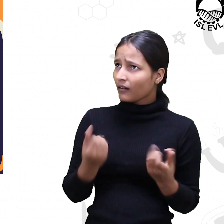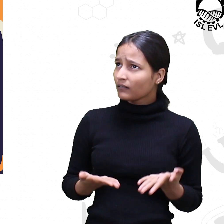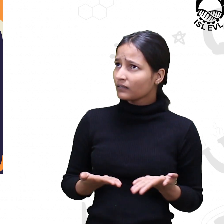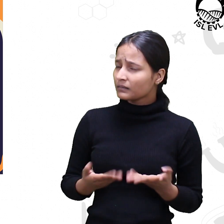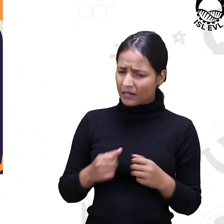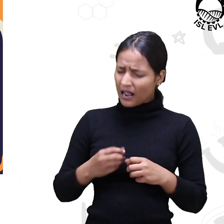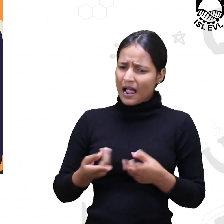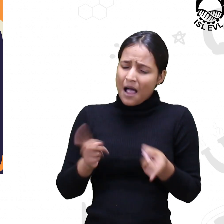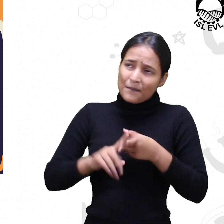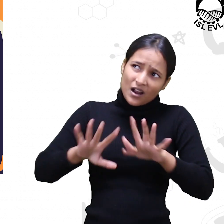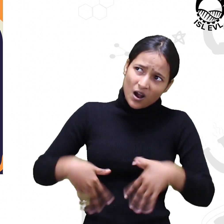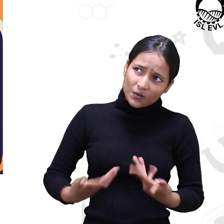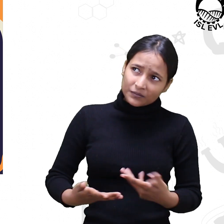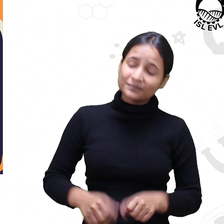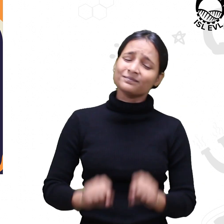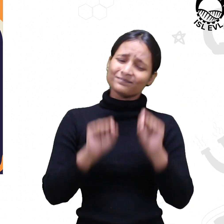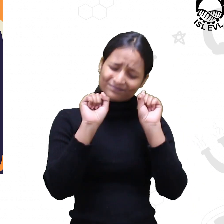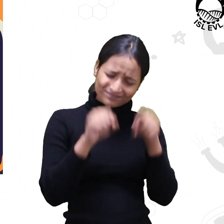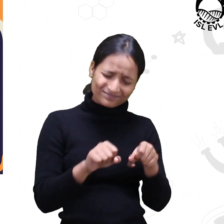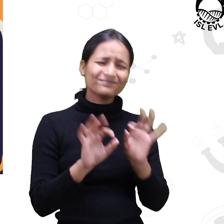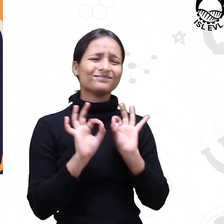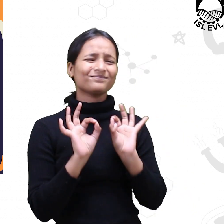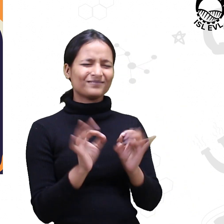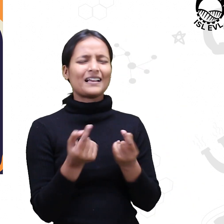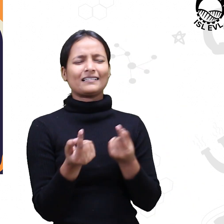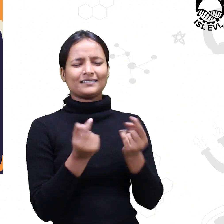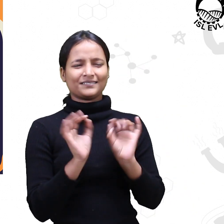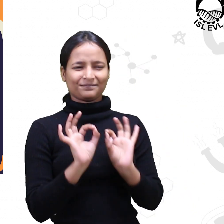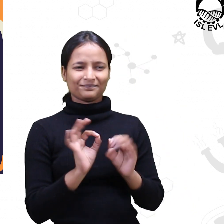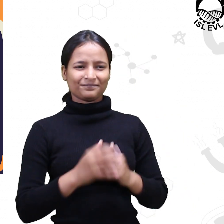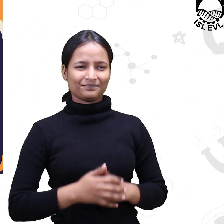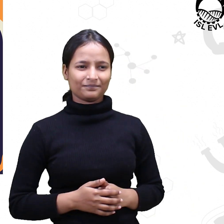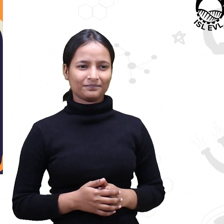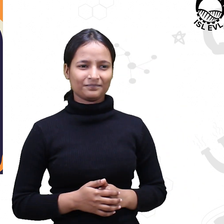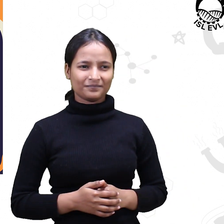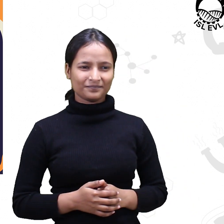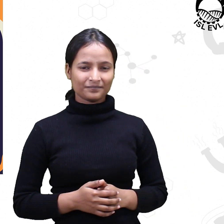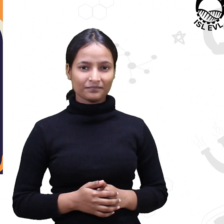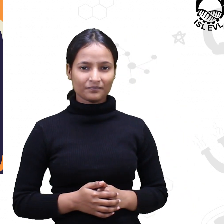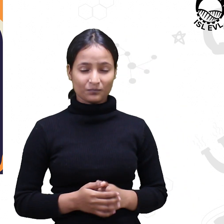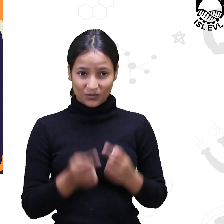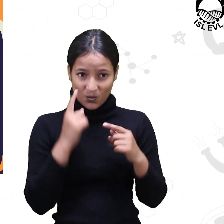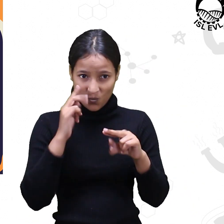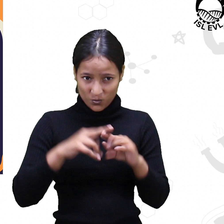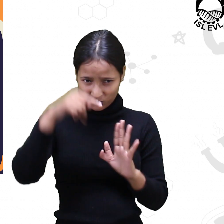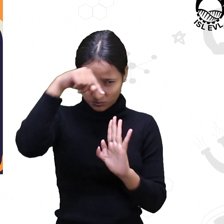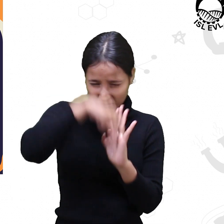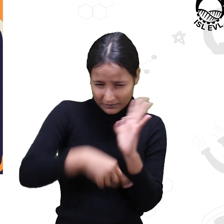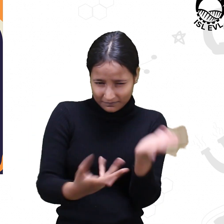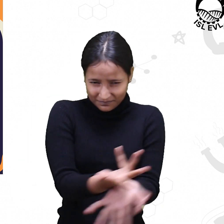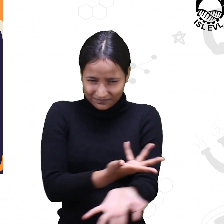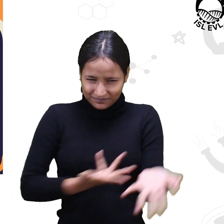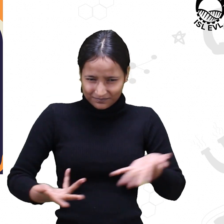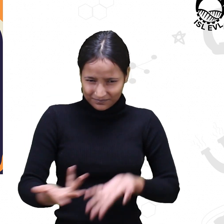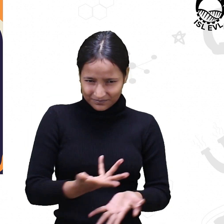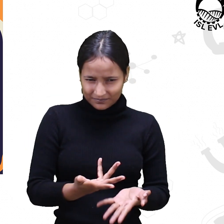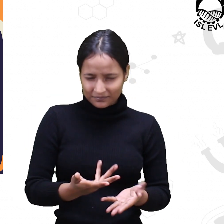happen? Haha, yes, somewhat. Now to go deeper into the topic. The